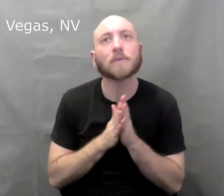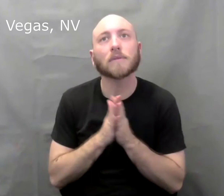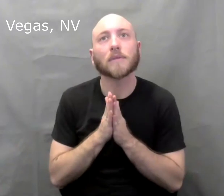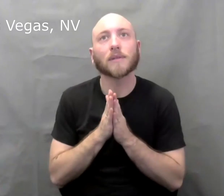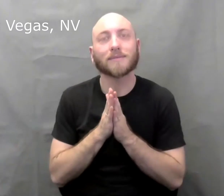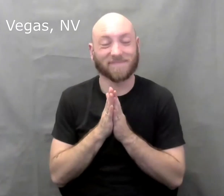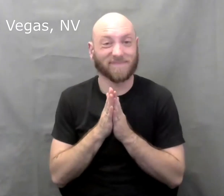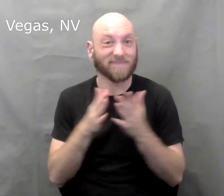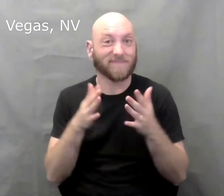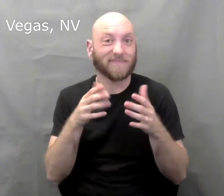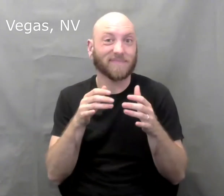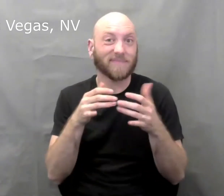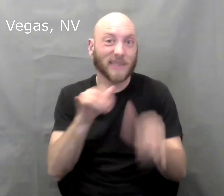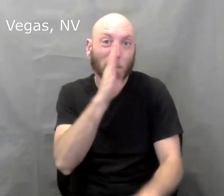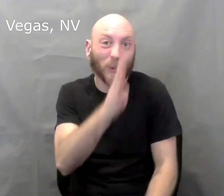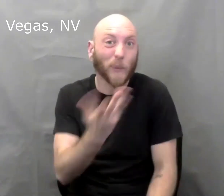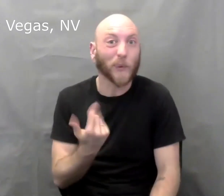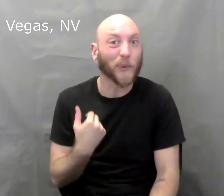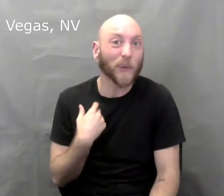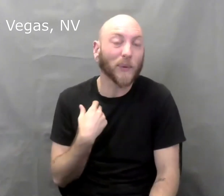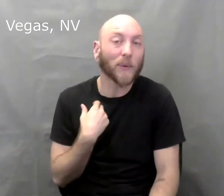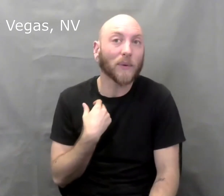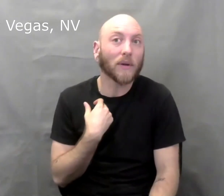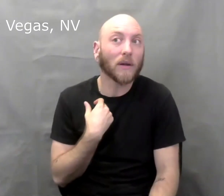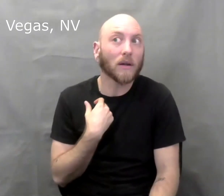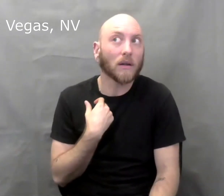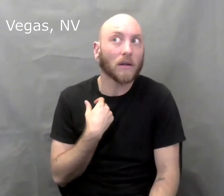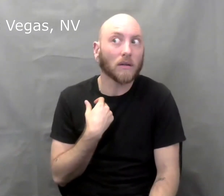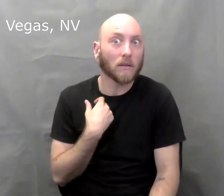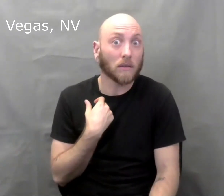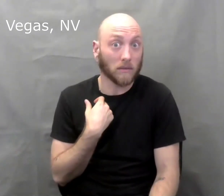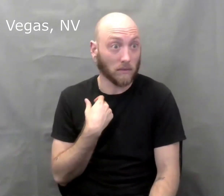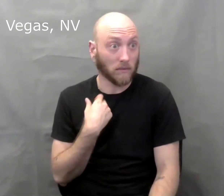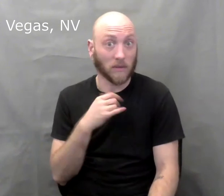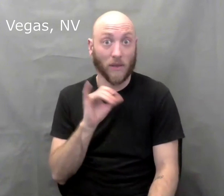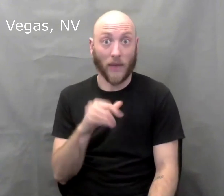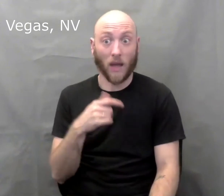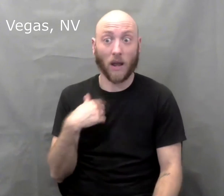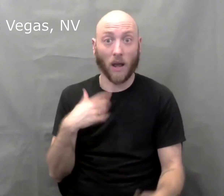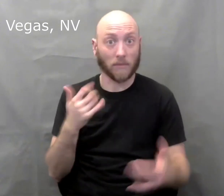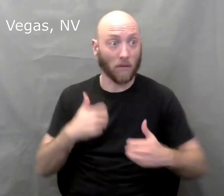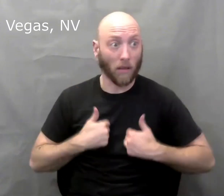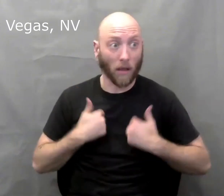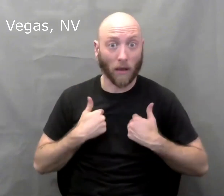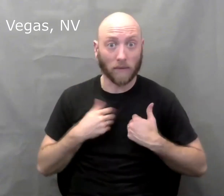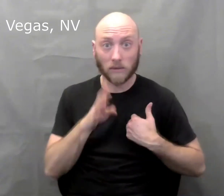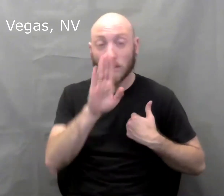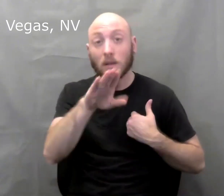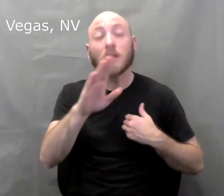it. And that's pretty amazing. I got sober when my daughter was